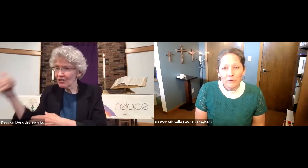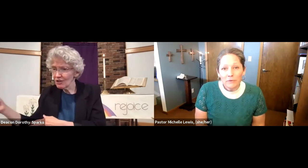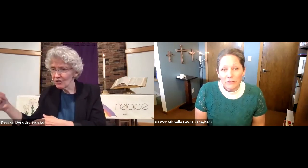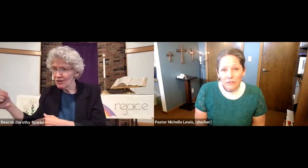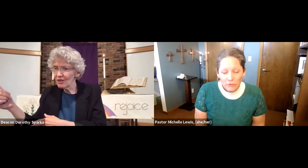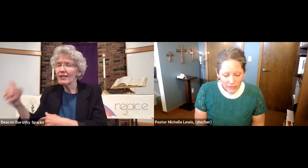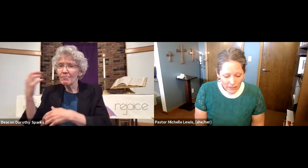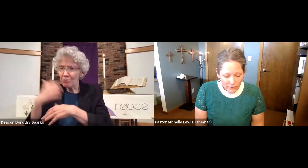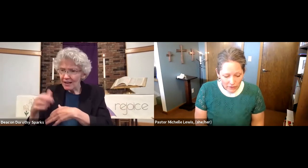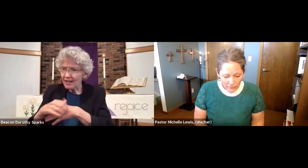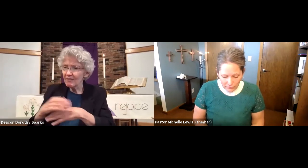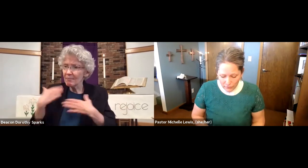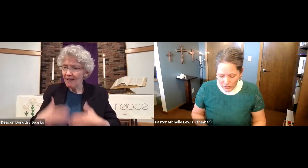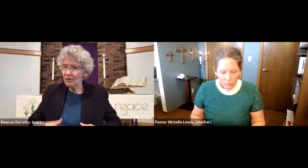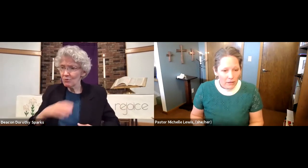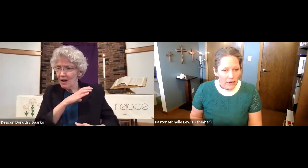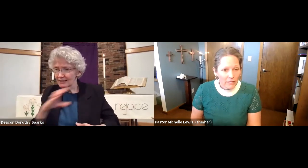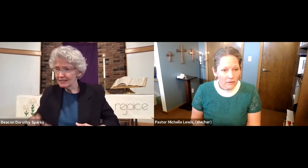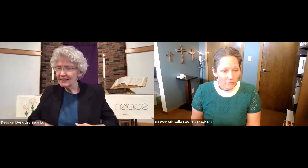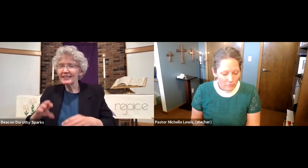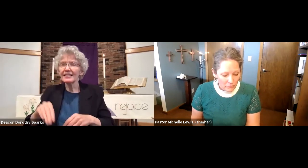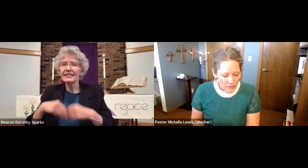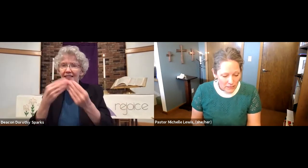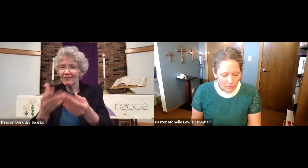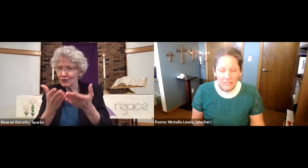When you serve one another with the bread,